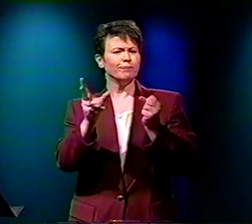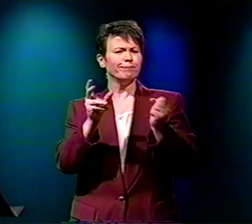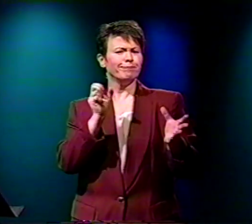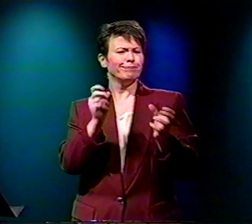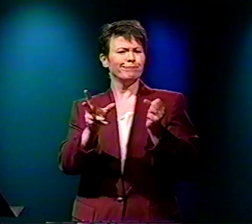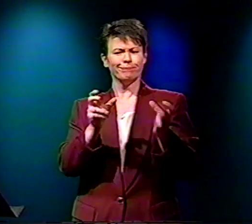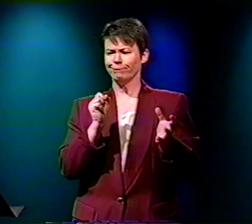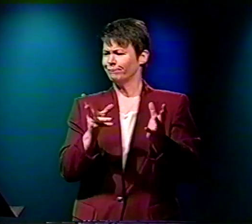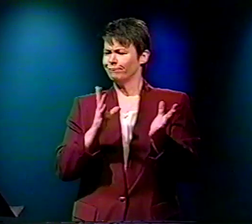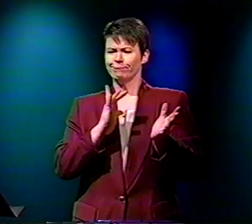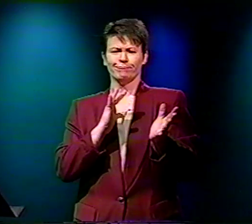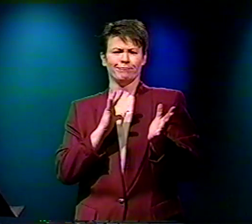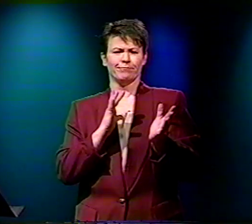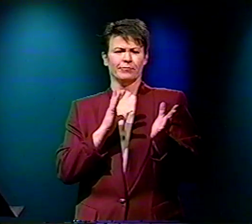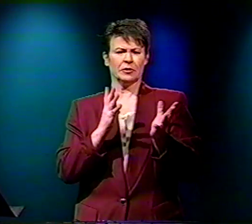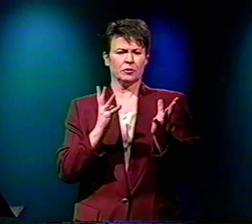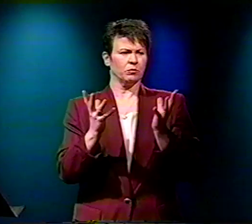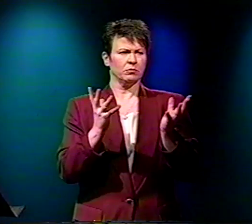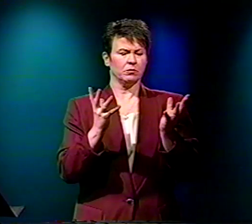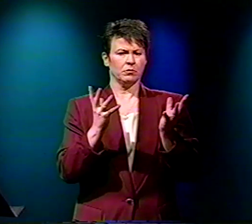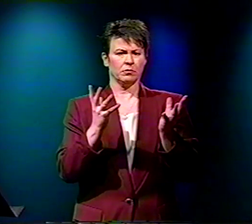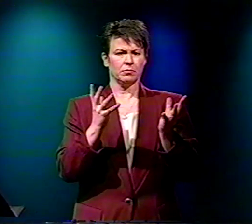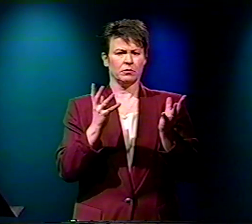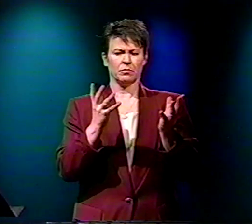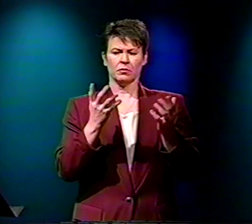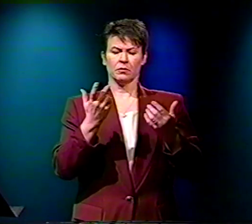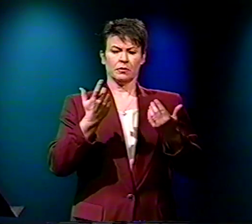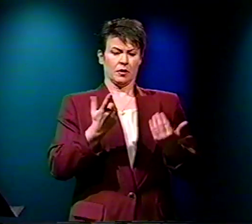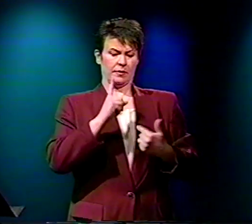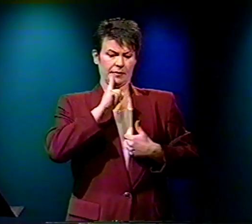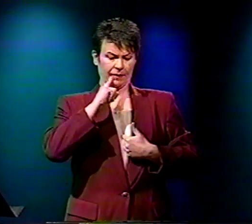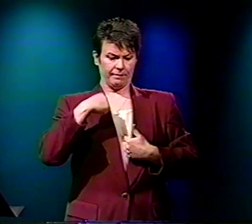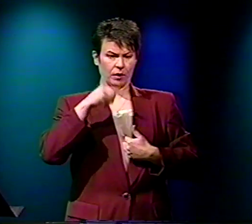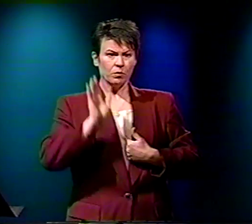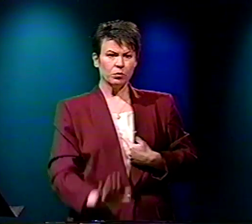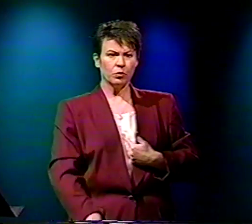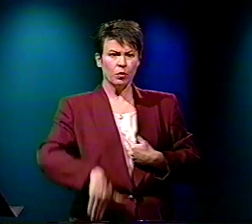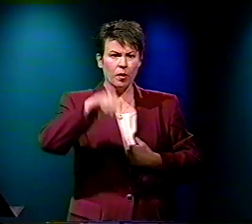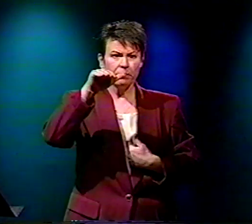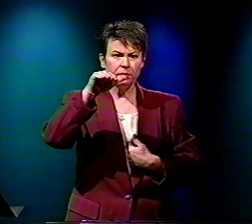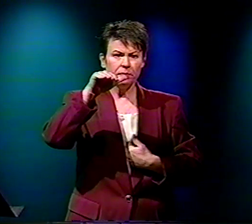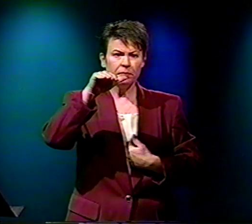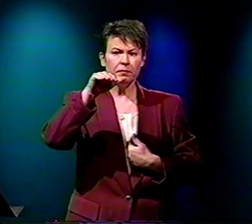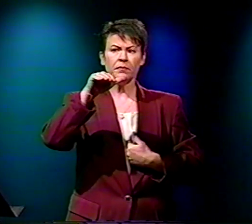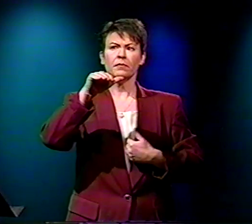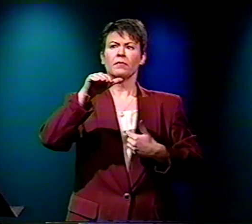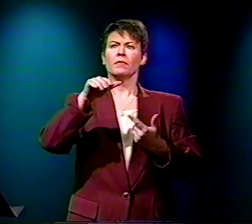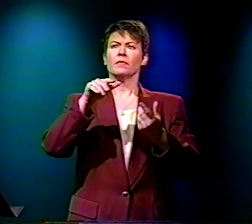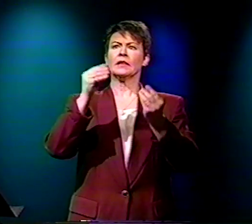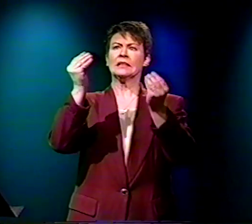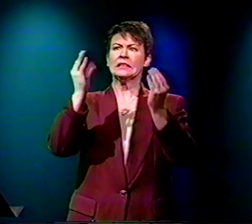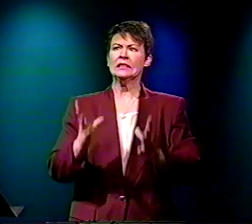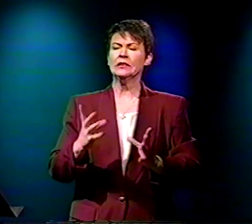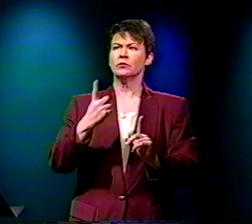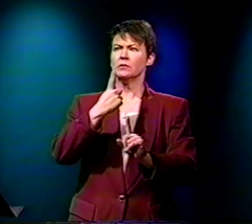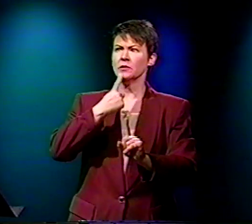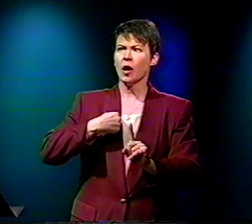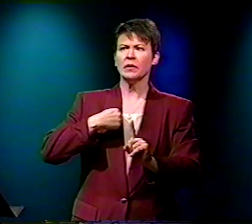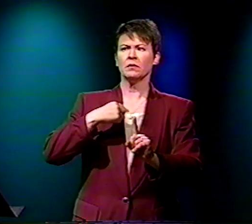ASL is a wonderful language and a wonderful way to express their thoughts and feelings. And throughout their life experiences,